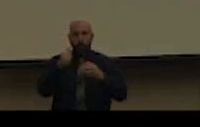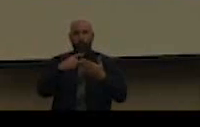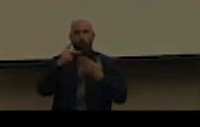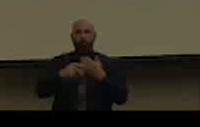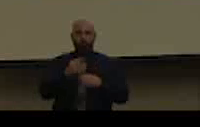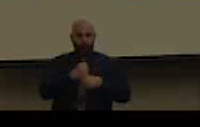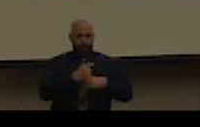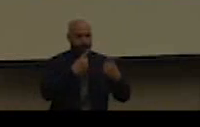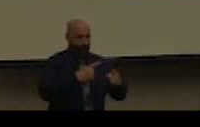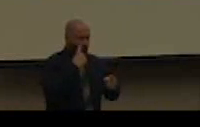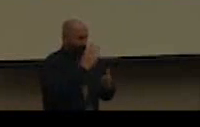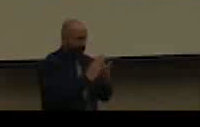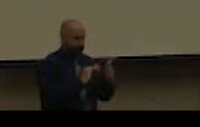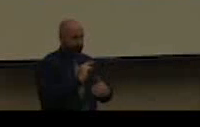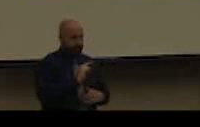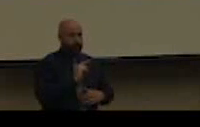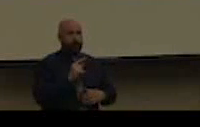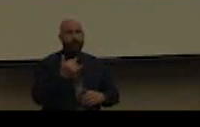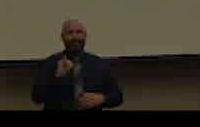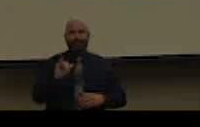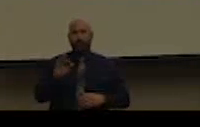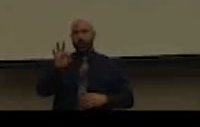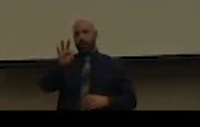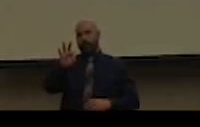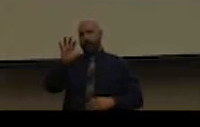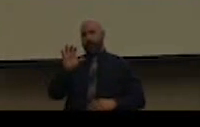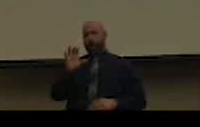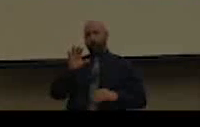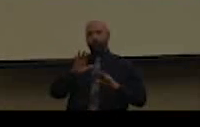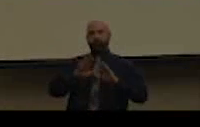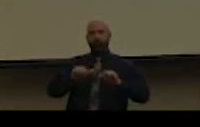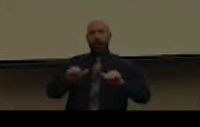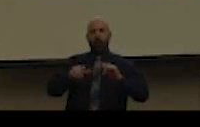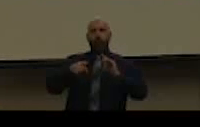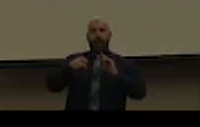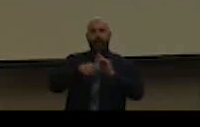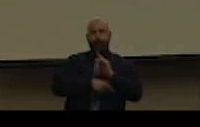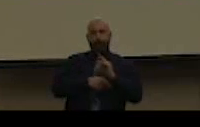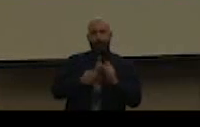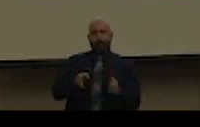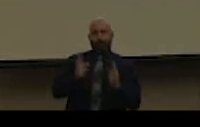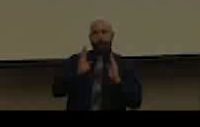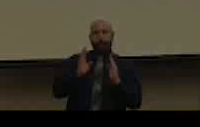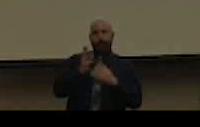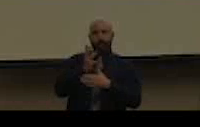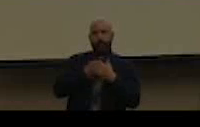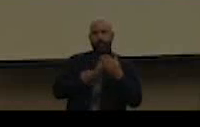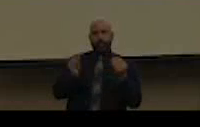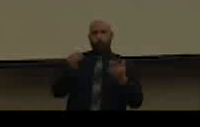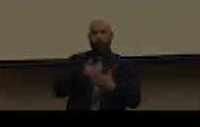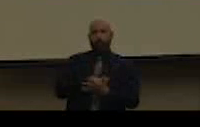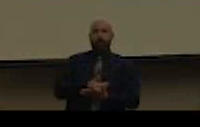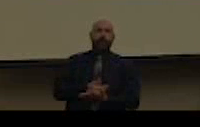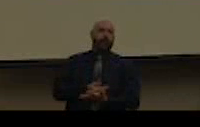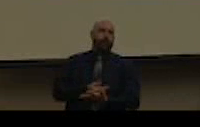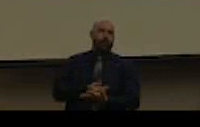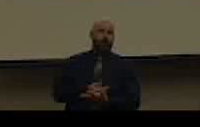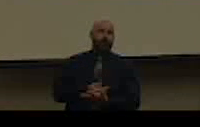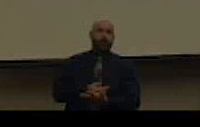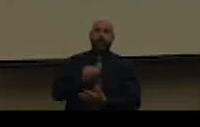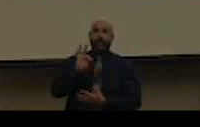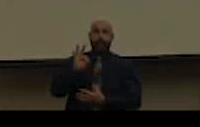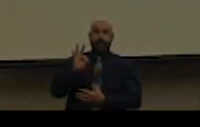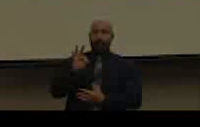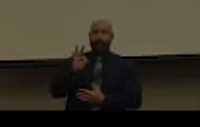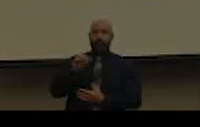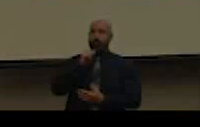still roughly a 900 child gap that we had. There was no money. So if that money didn't come through, we would have been saying to